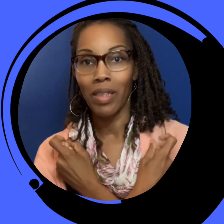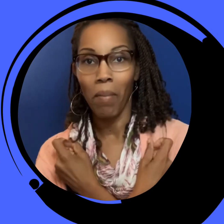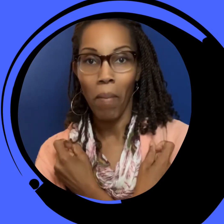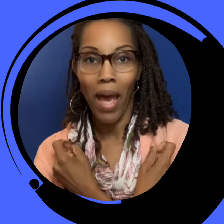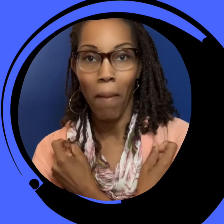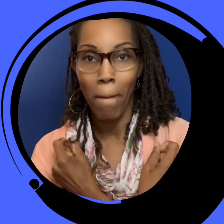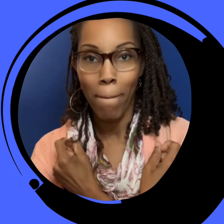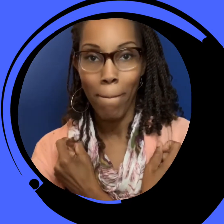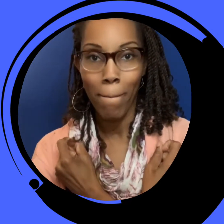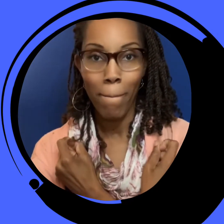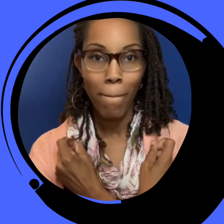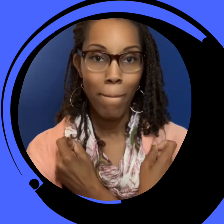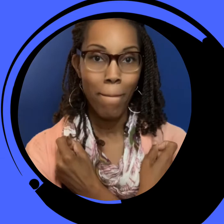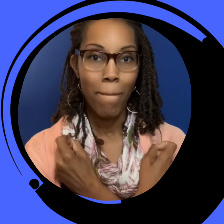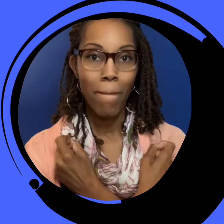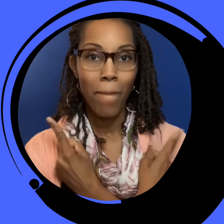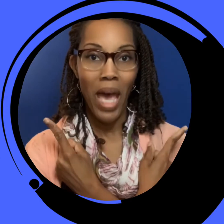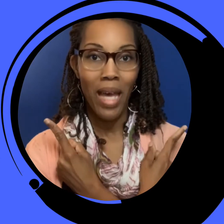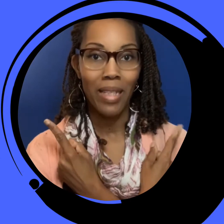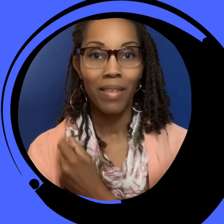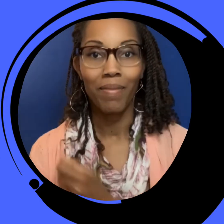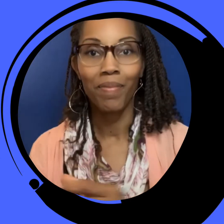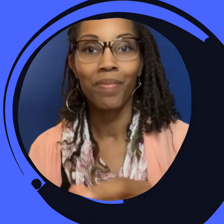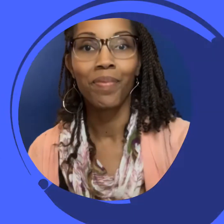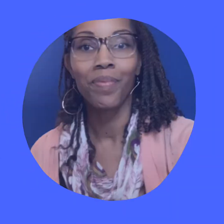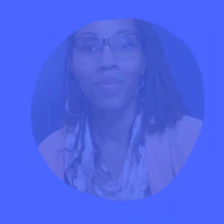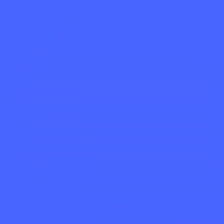way to sign bat. Bat.